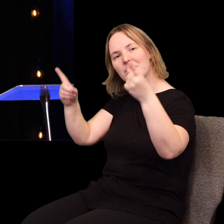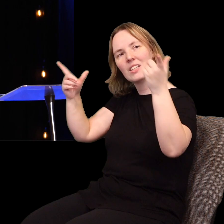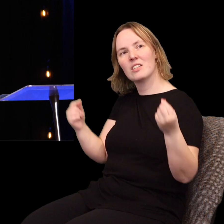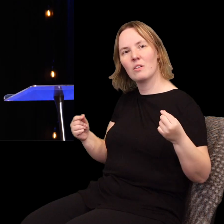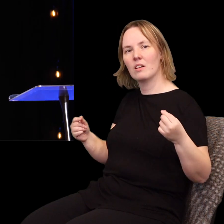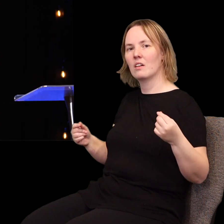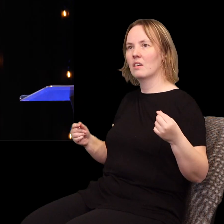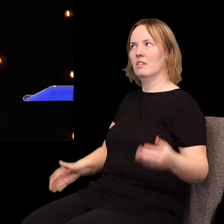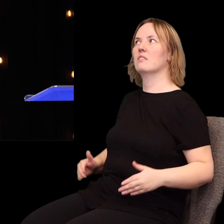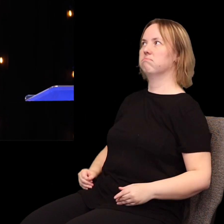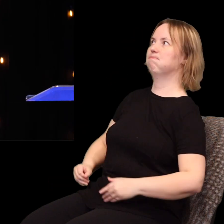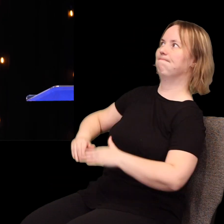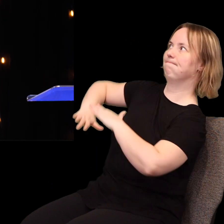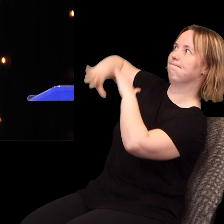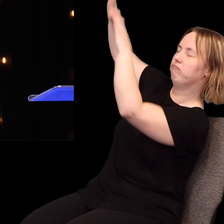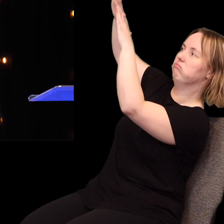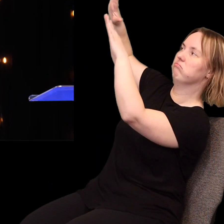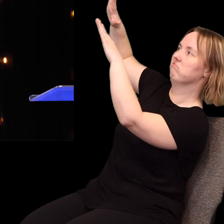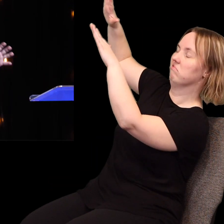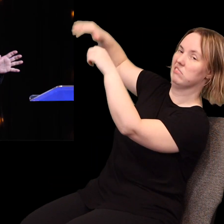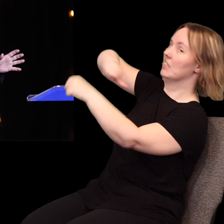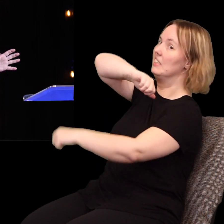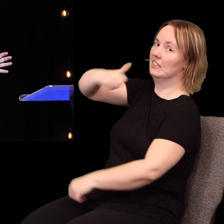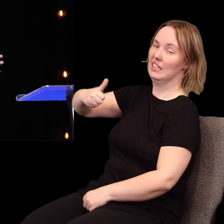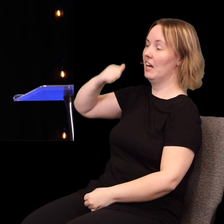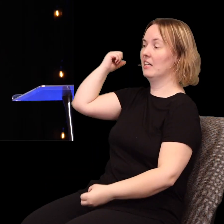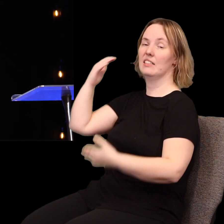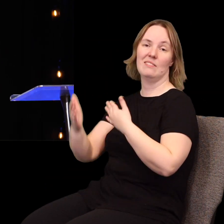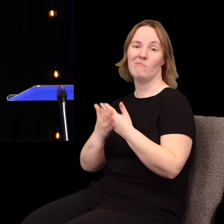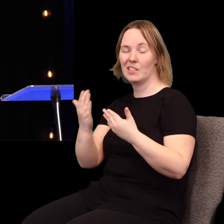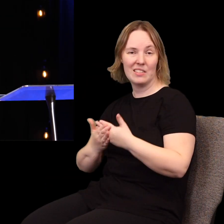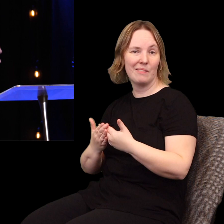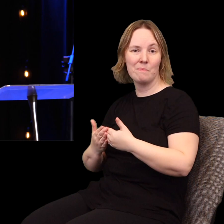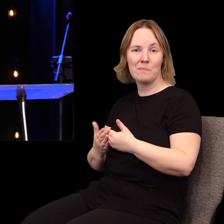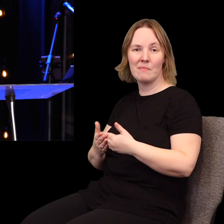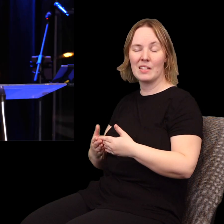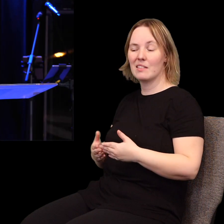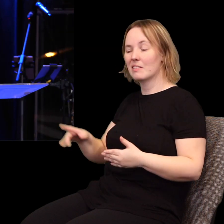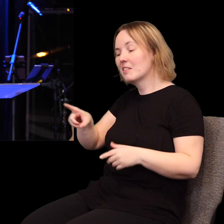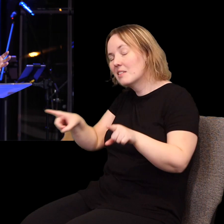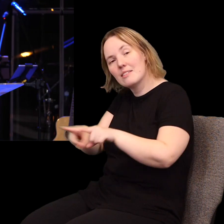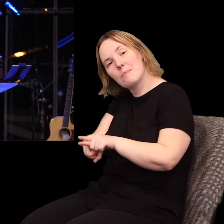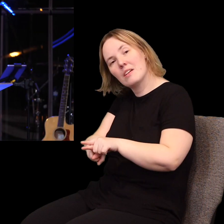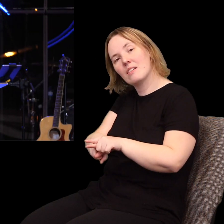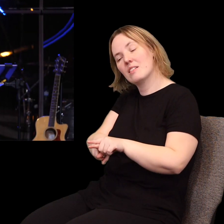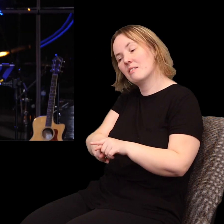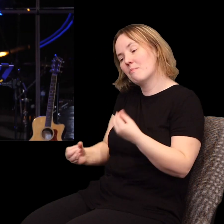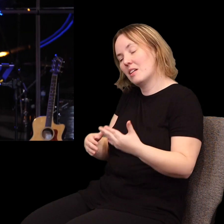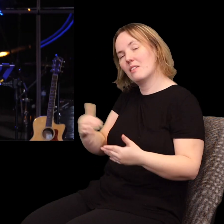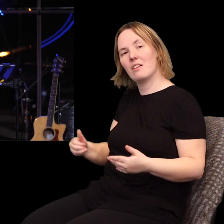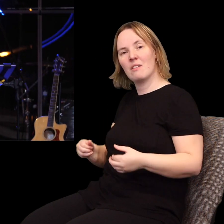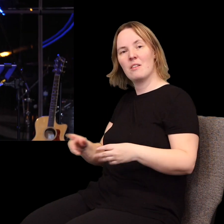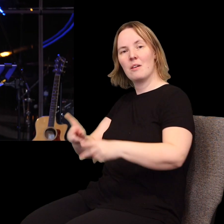to do it, it's a mountain, right? It's not easy. And the same thing applies to many other areas of our life where the Lord is calling us to